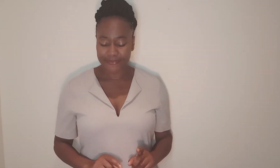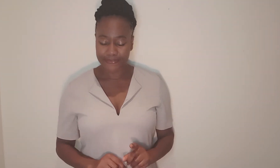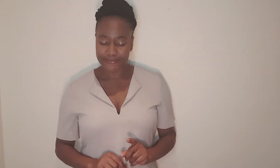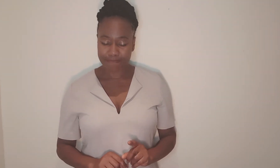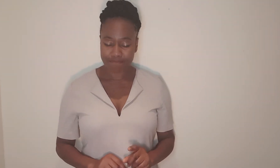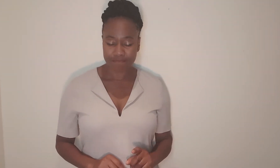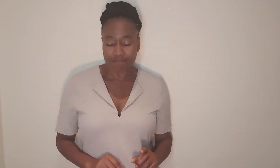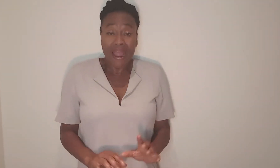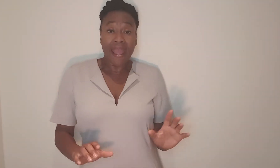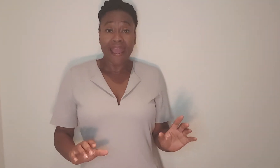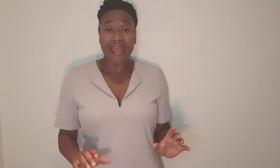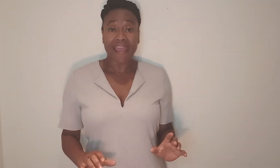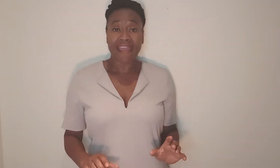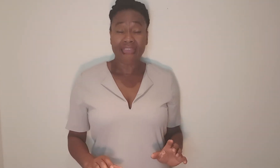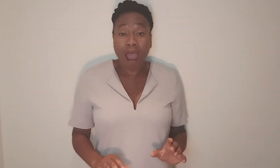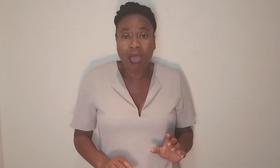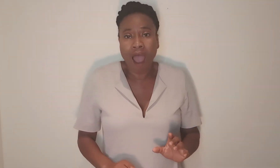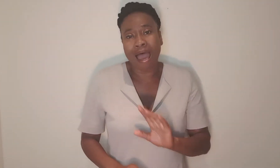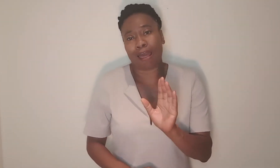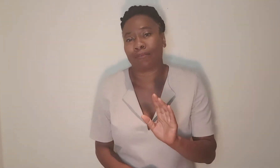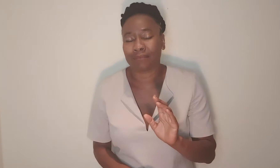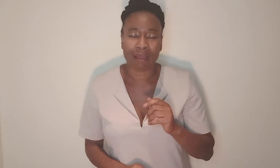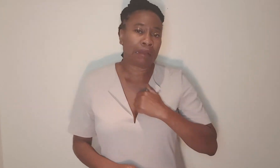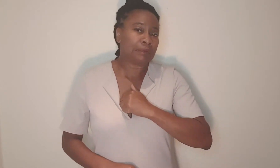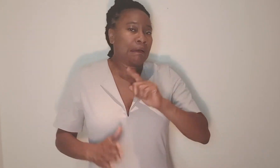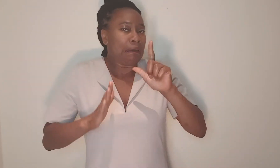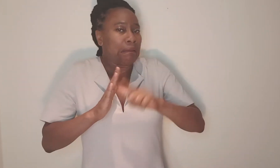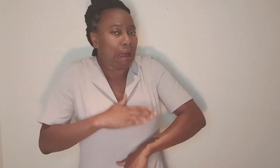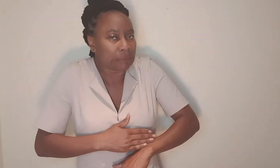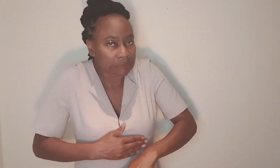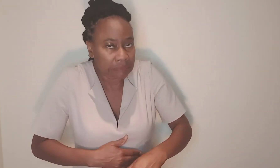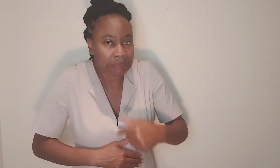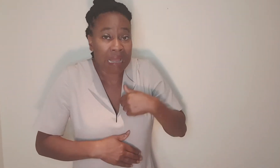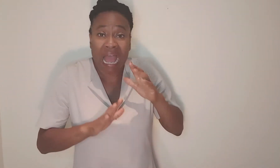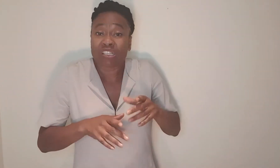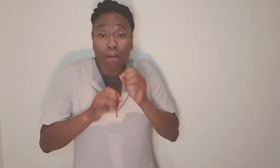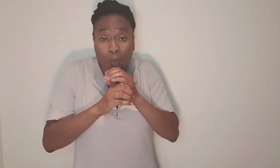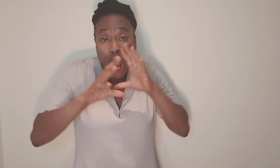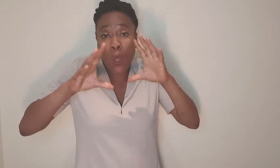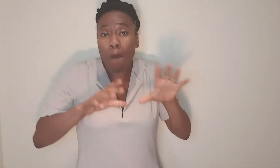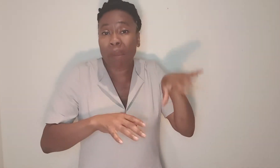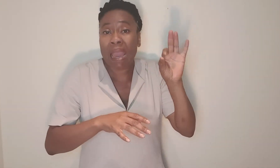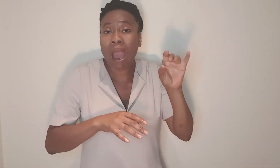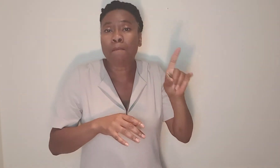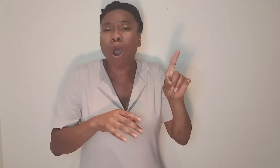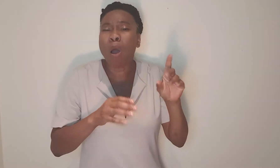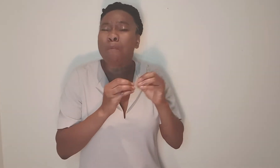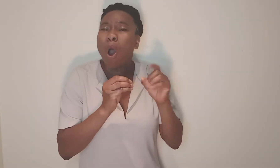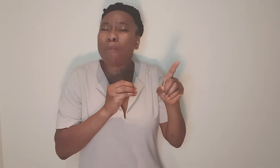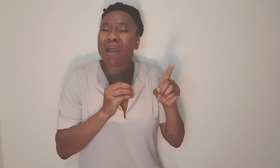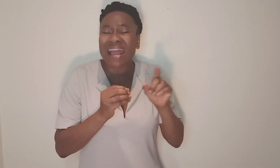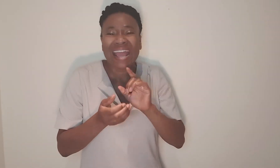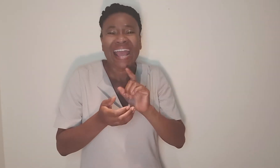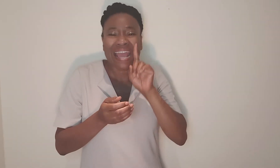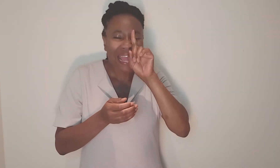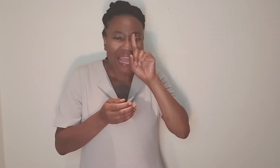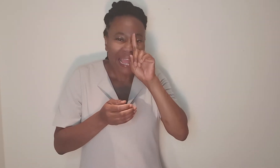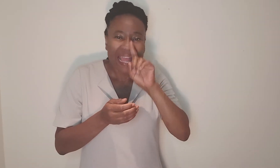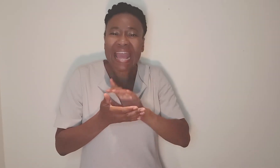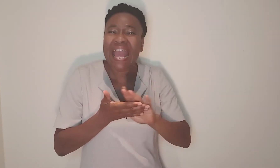reason to laugh at. Hey! Hello. Sorry I'm late. I had to pick up some balloons and Bob's was out of helium.